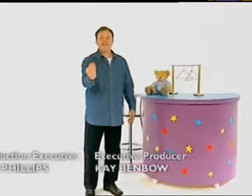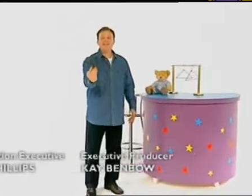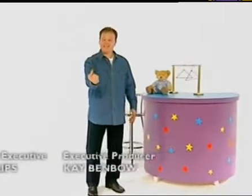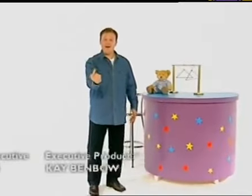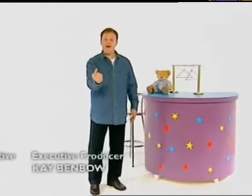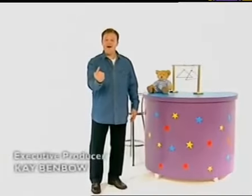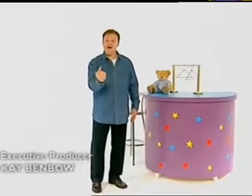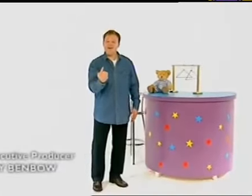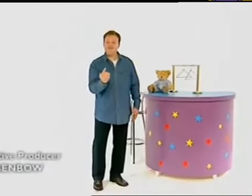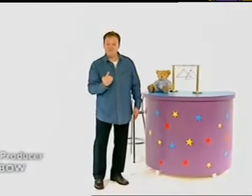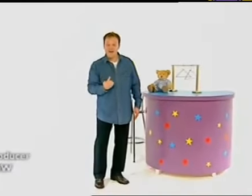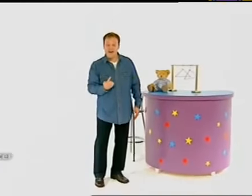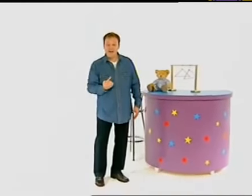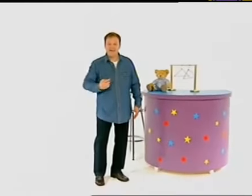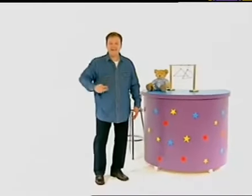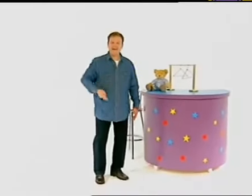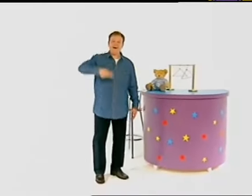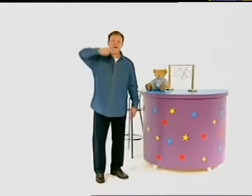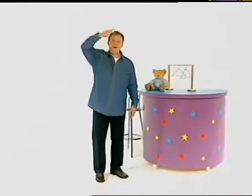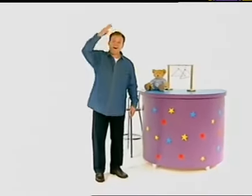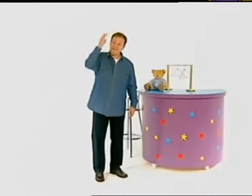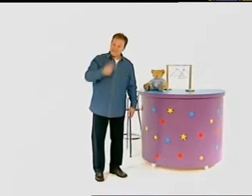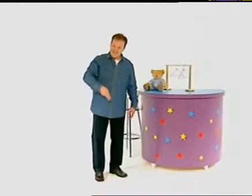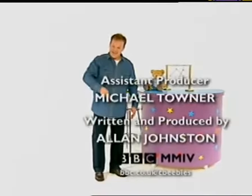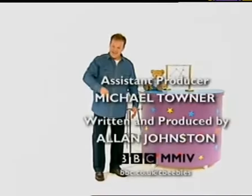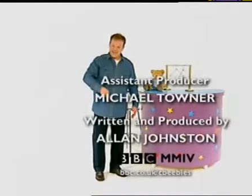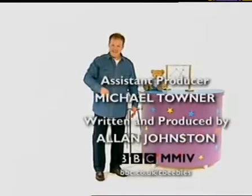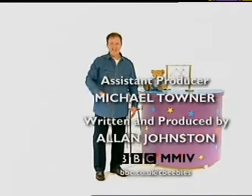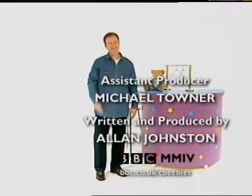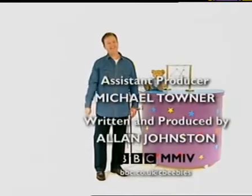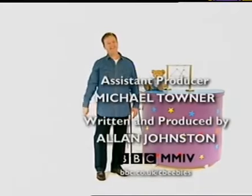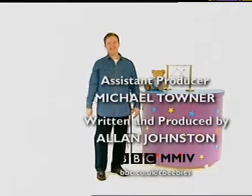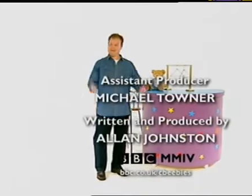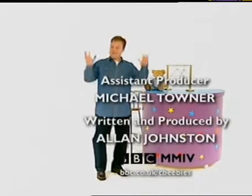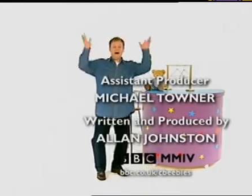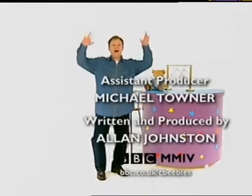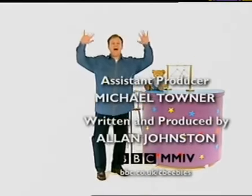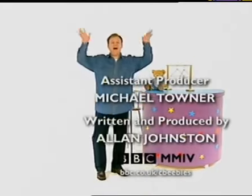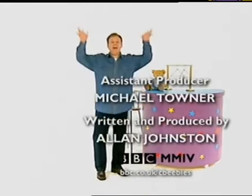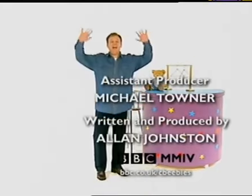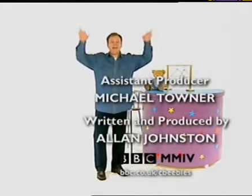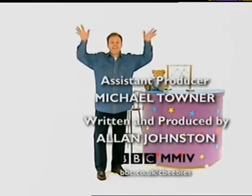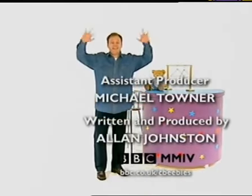please come back again. Bye-bye.